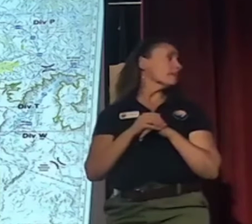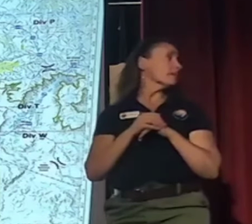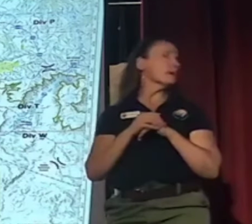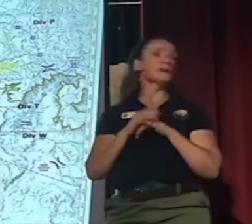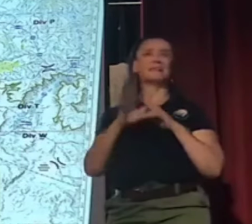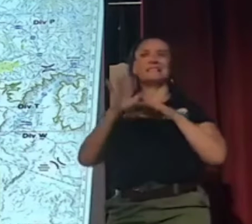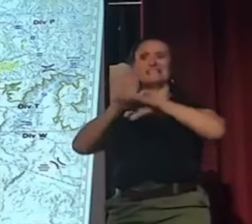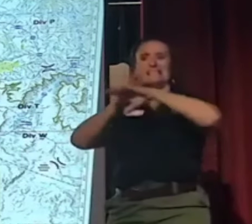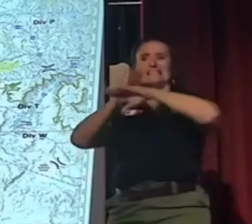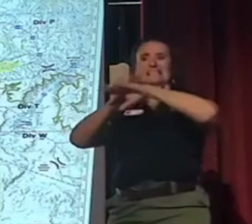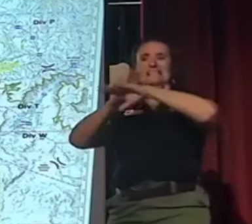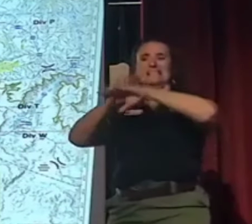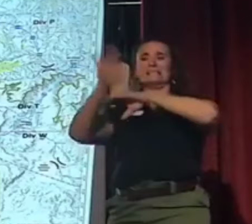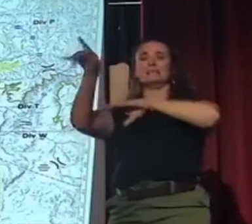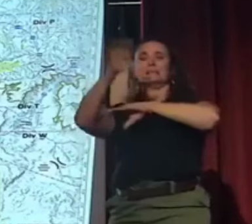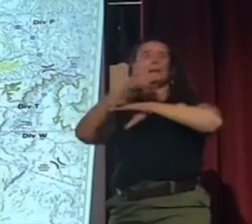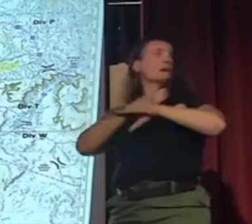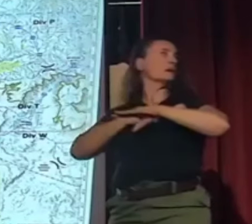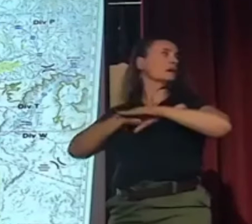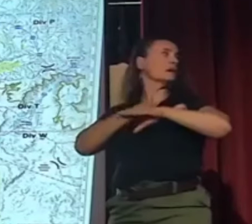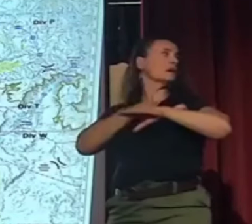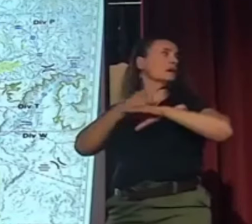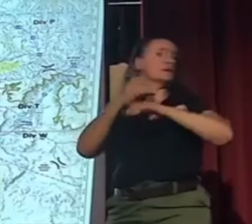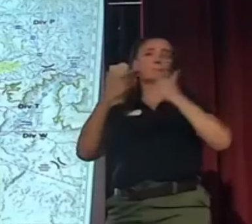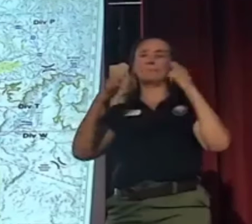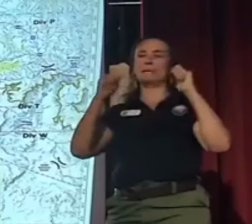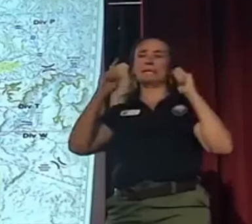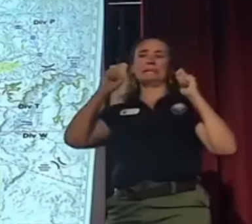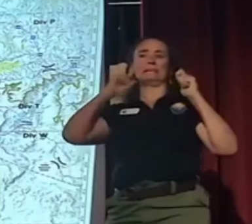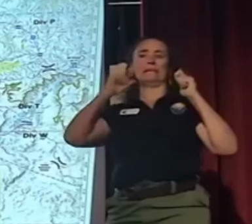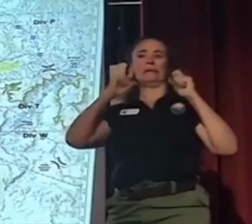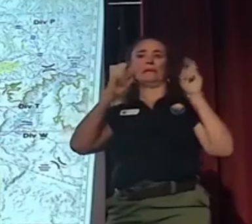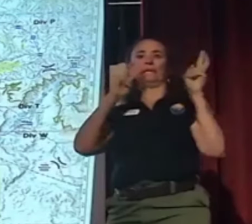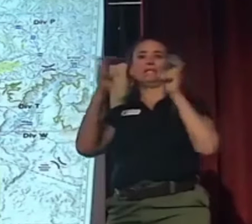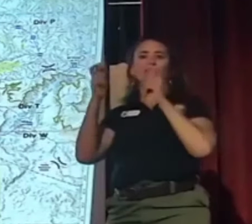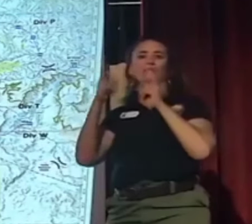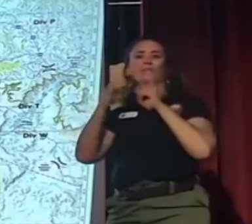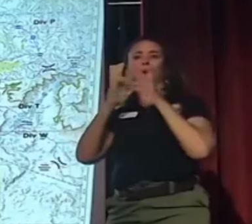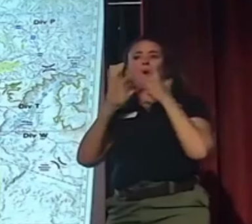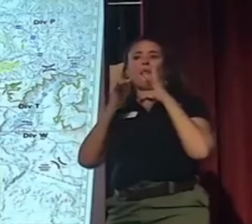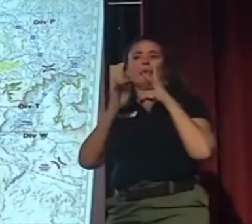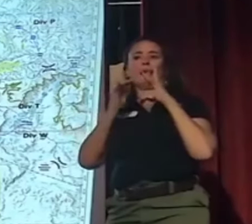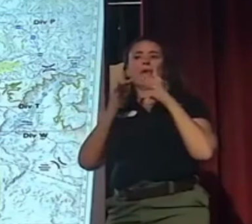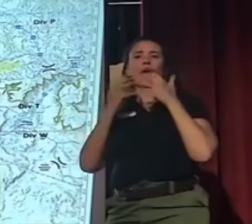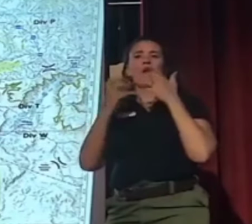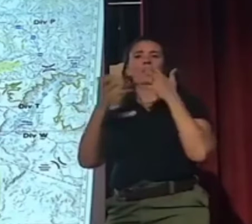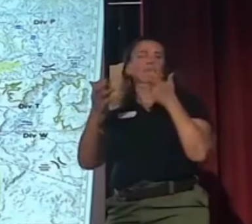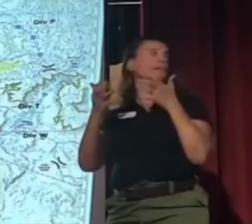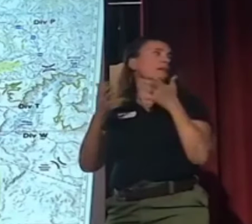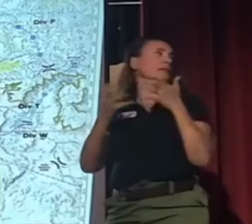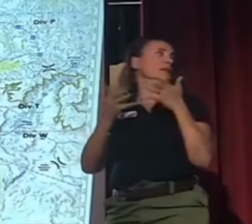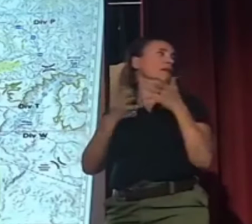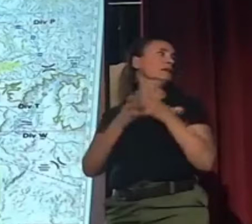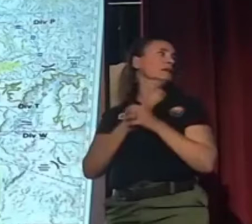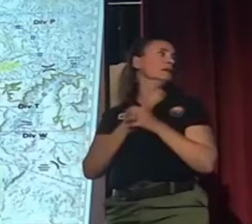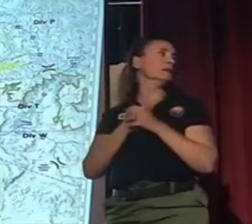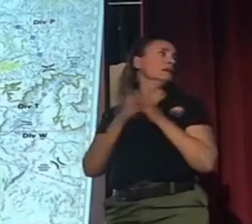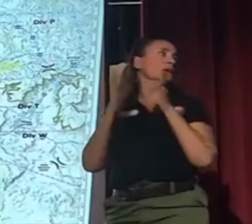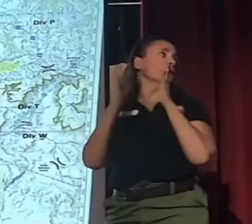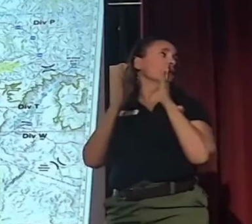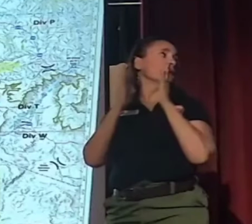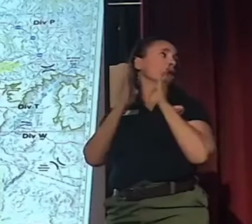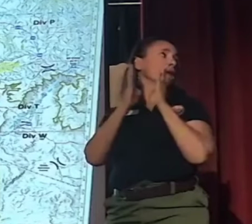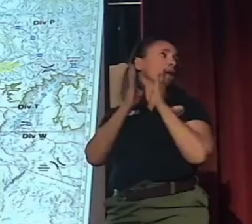Hey folks, I really apologize. We had a major audio issue for the online audience. So I'm gonna have Caleb give